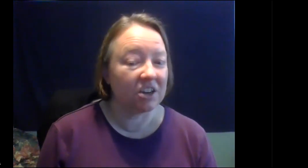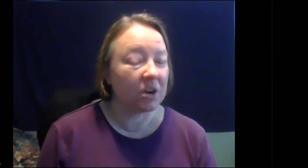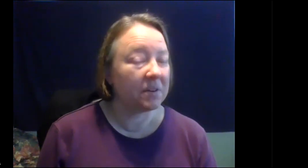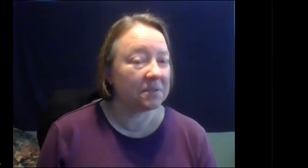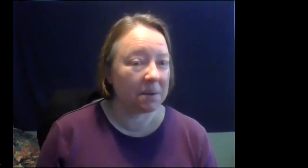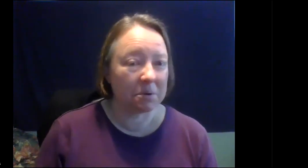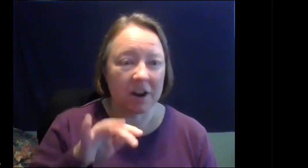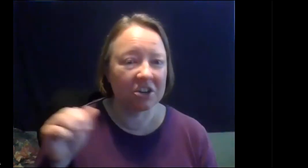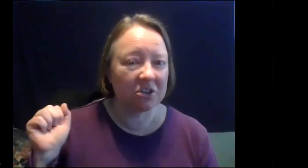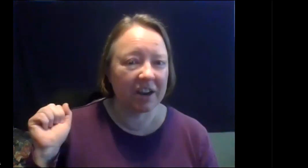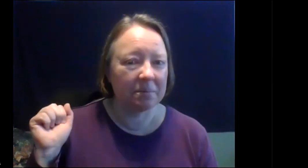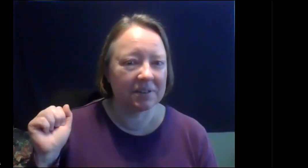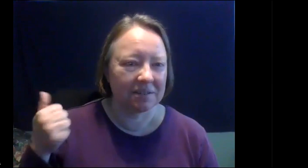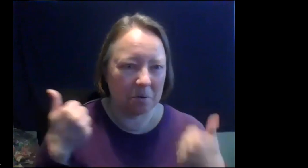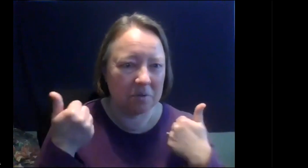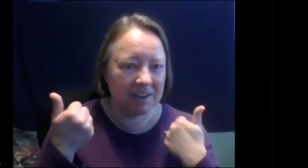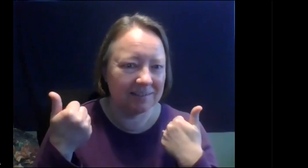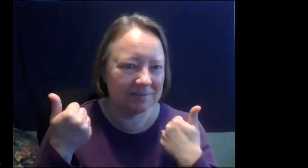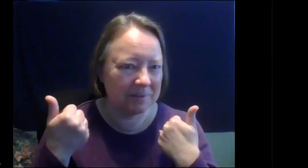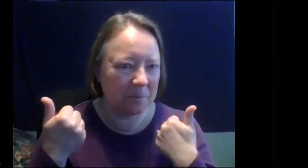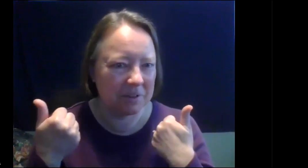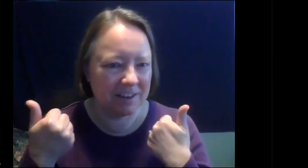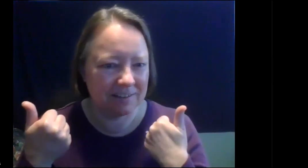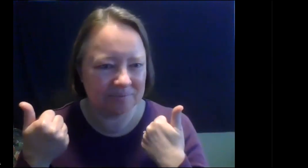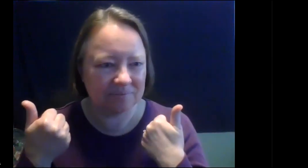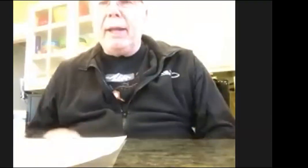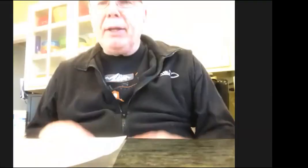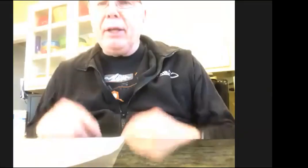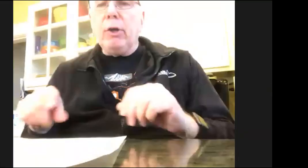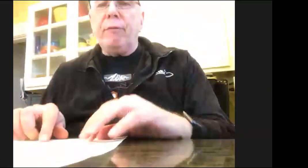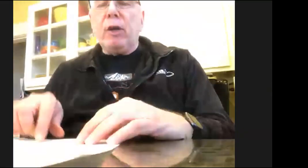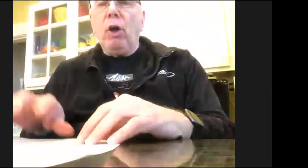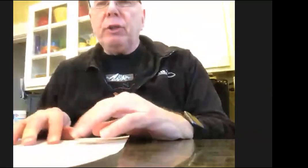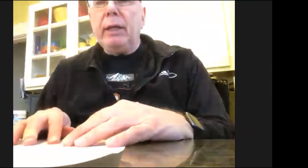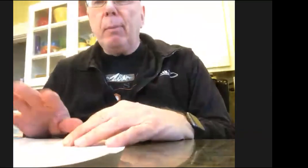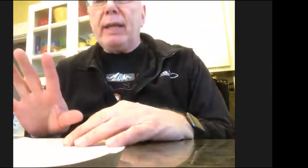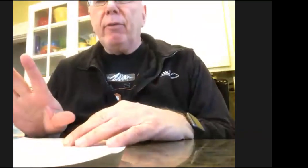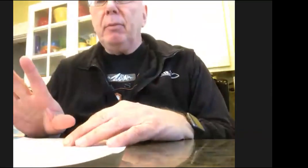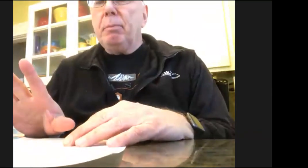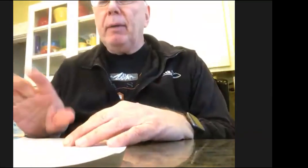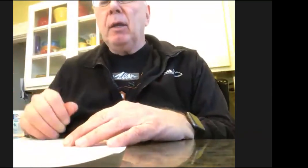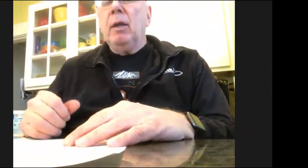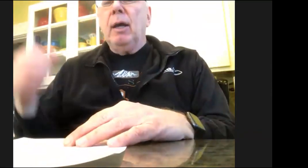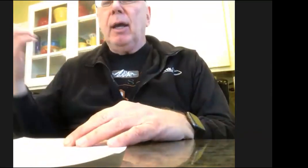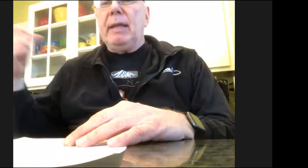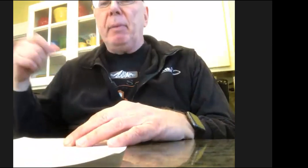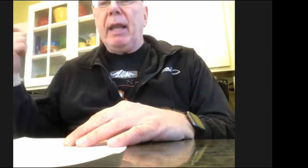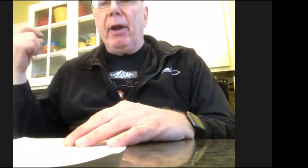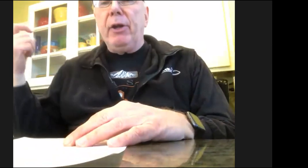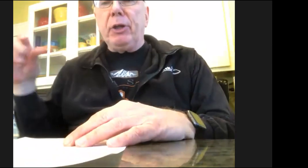did you have enough time to practice your names? Hopefully. We had technical difficulty in number 7, but Debbie and I are here